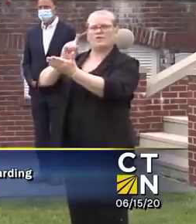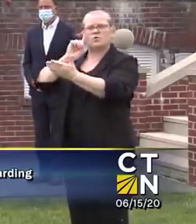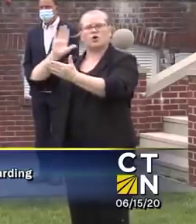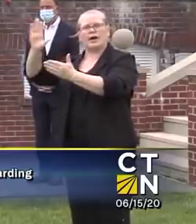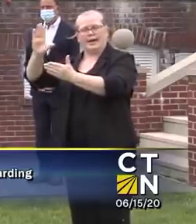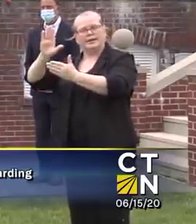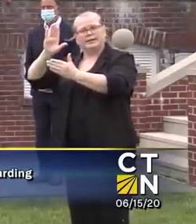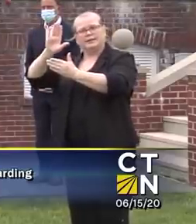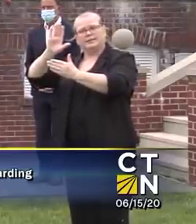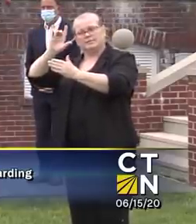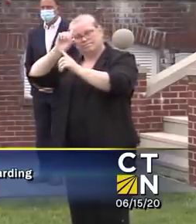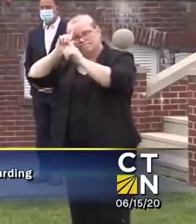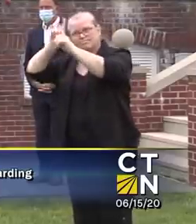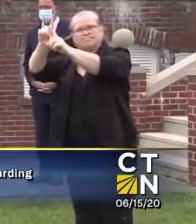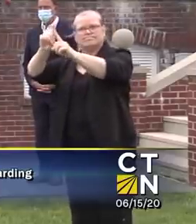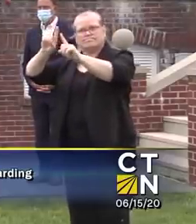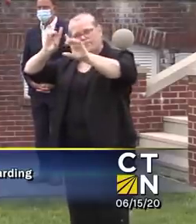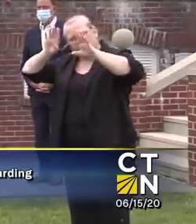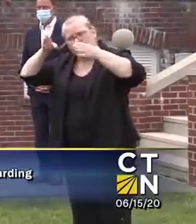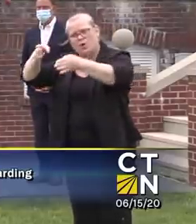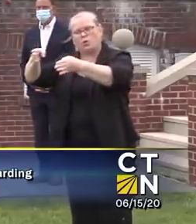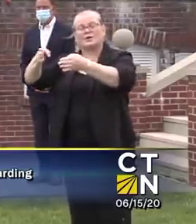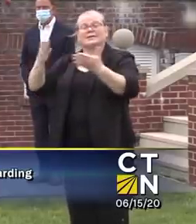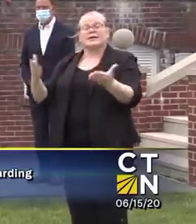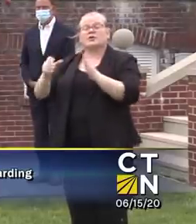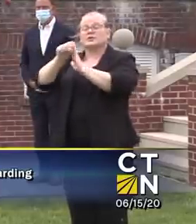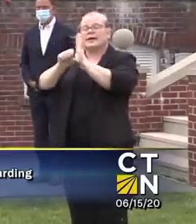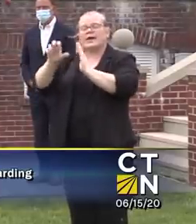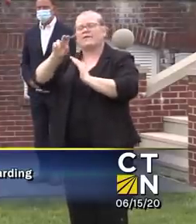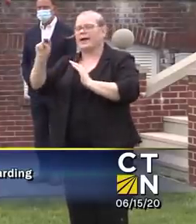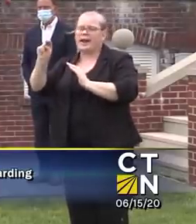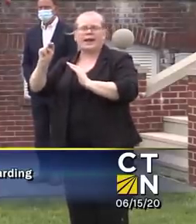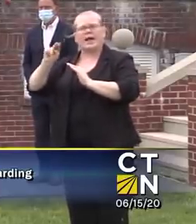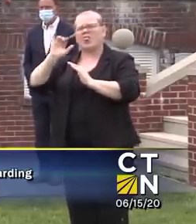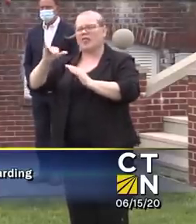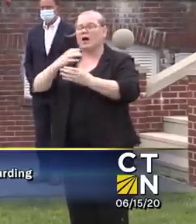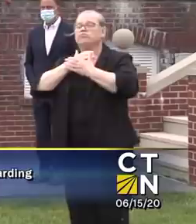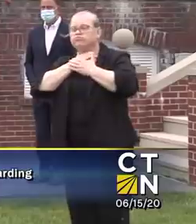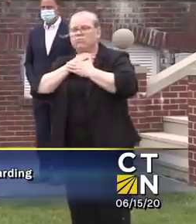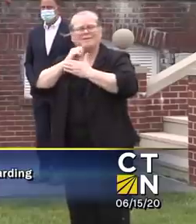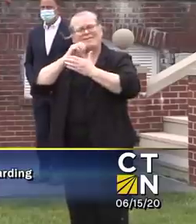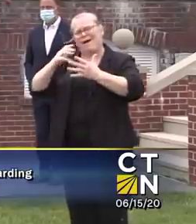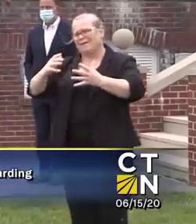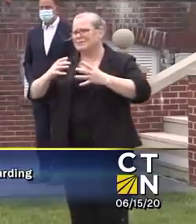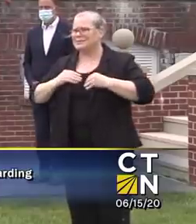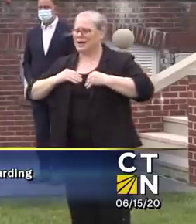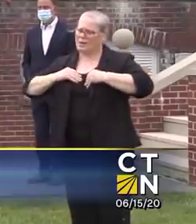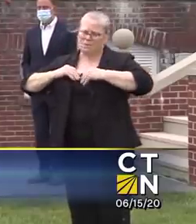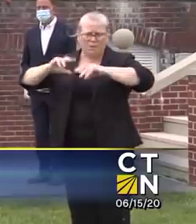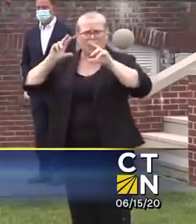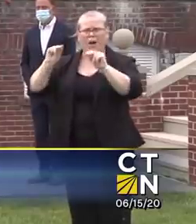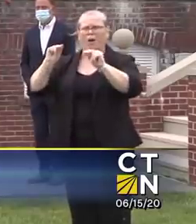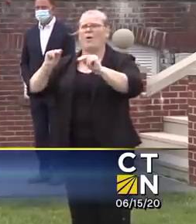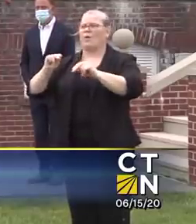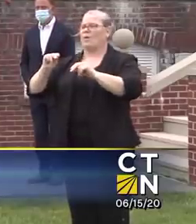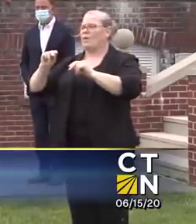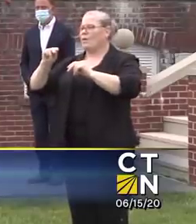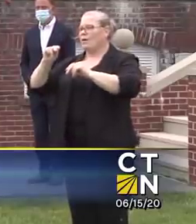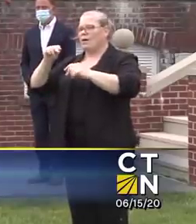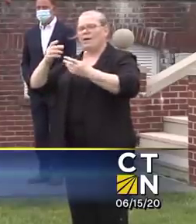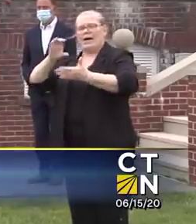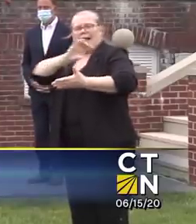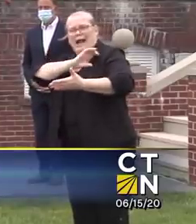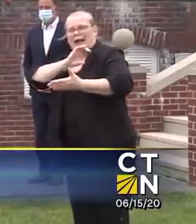going to be in the state of Connecticut, to no longer tolerate these chokeholds, to make sure that we empower police officers with cameras, to make sure that we